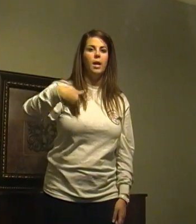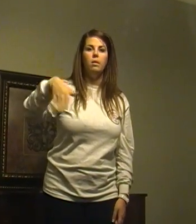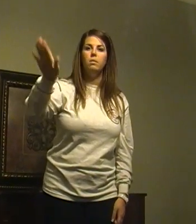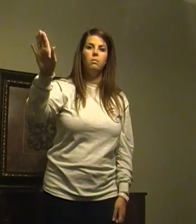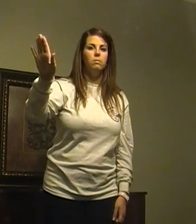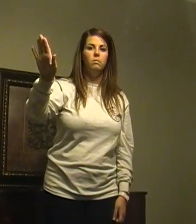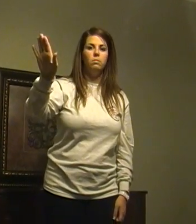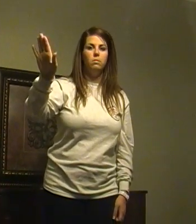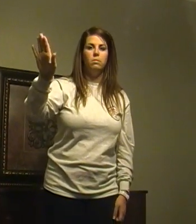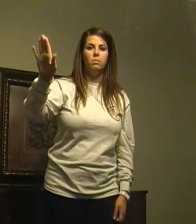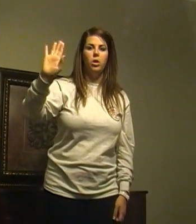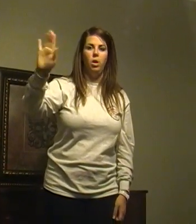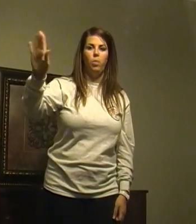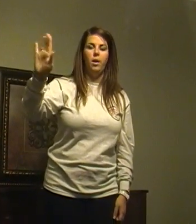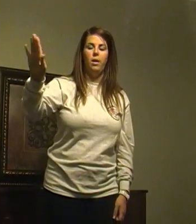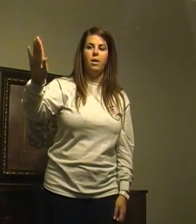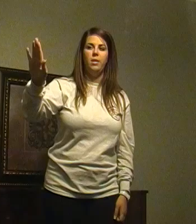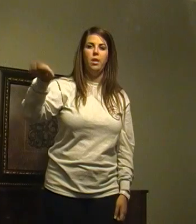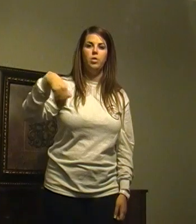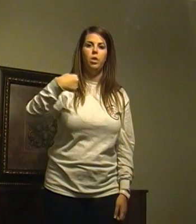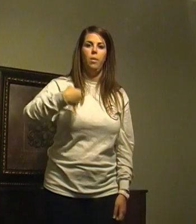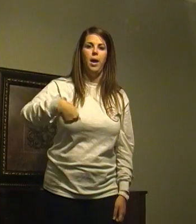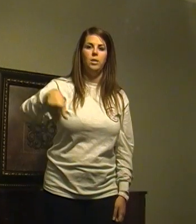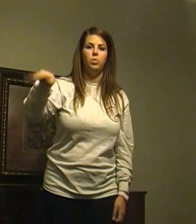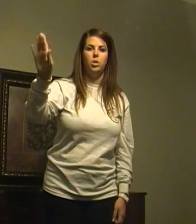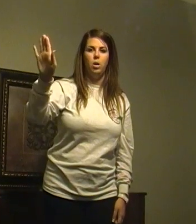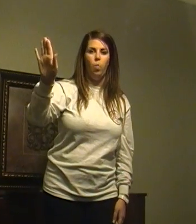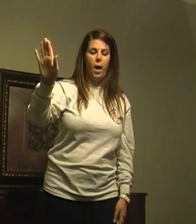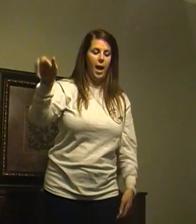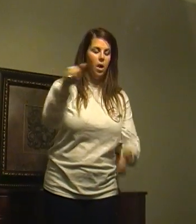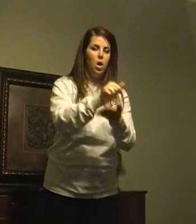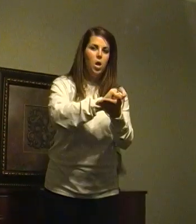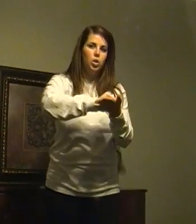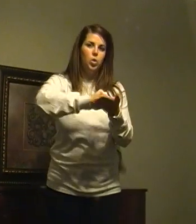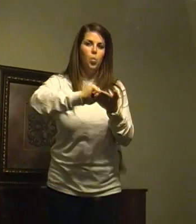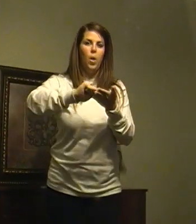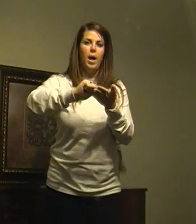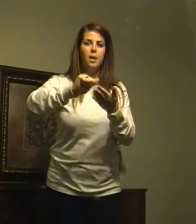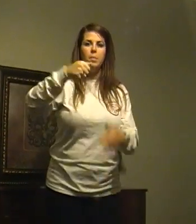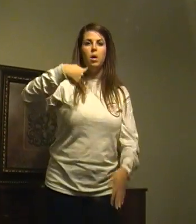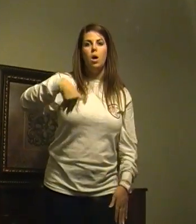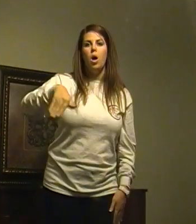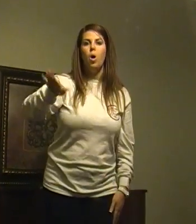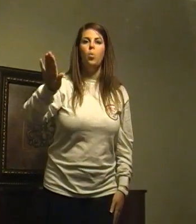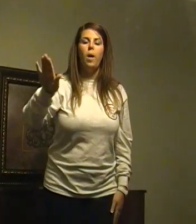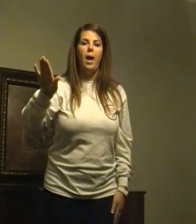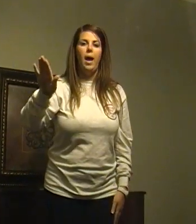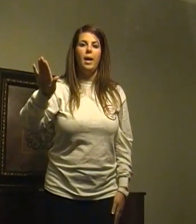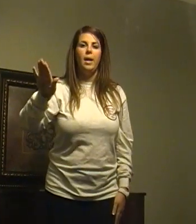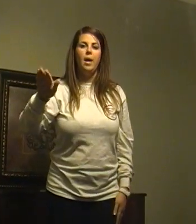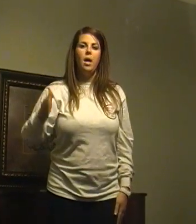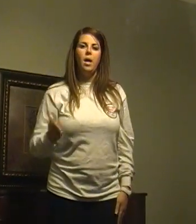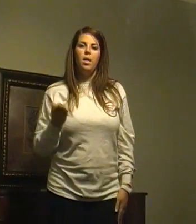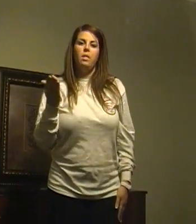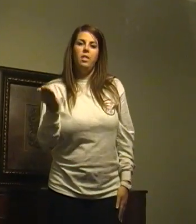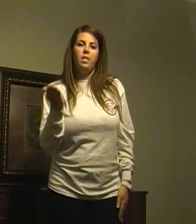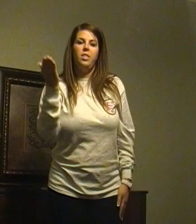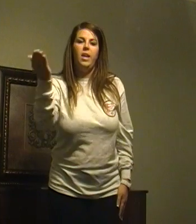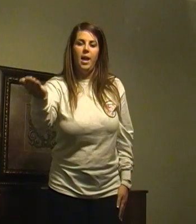discarding, anything over to your right. So just away. To wipe away the